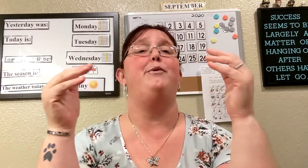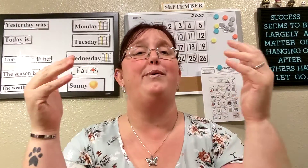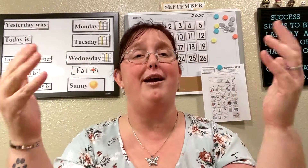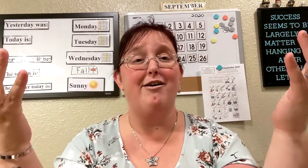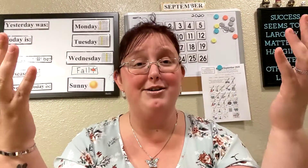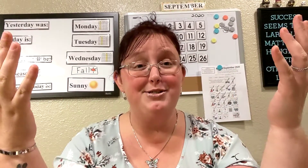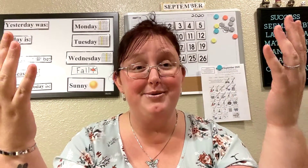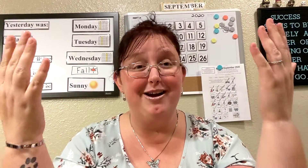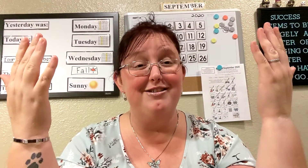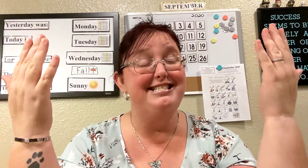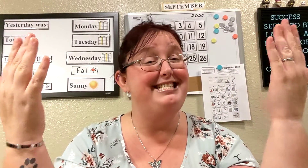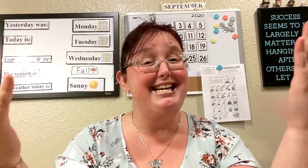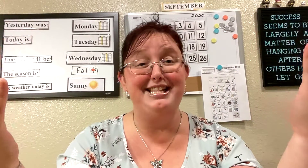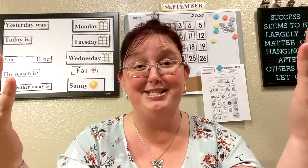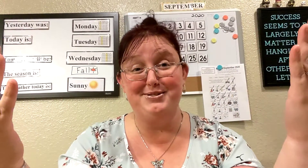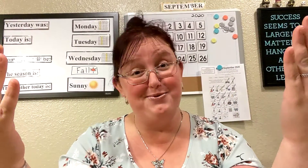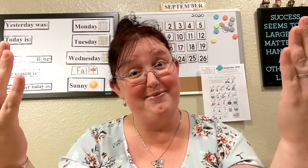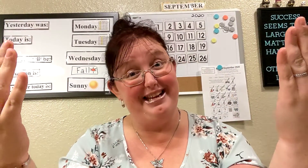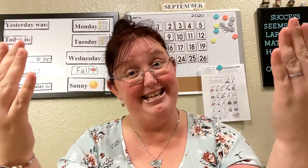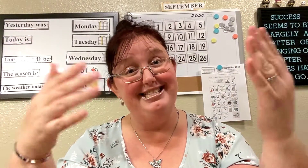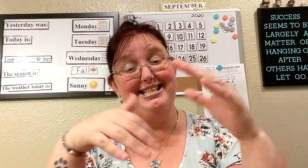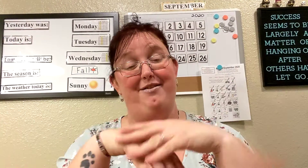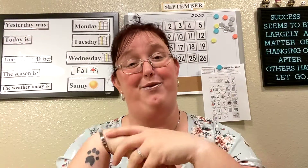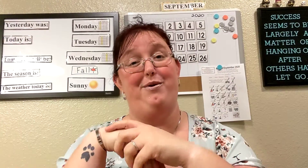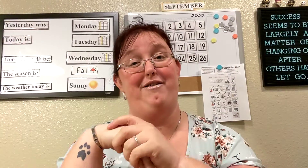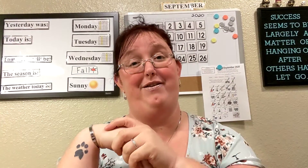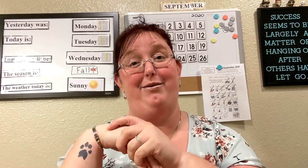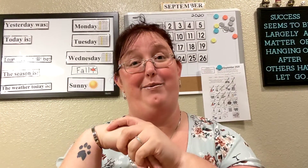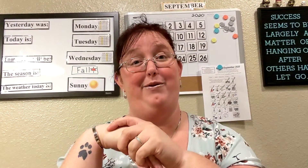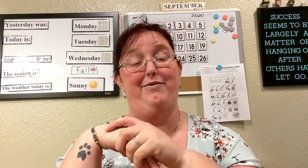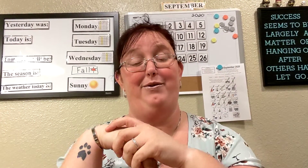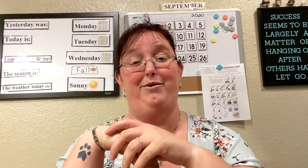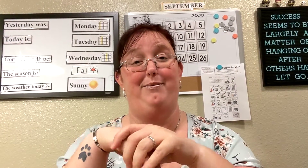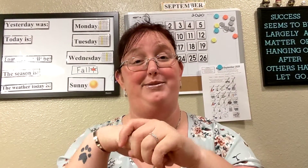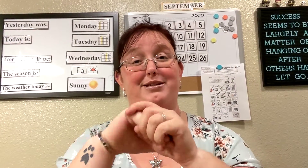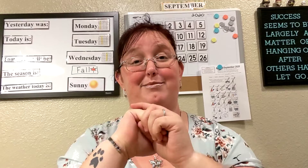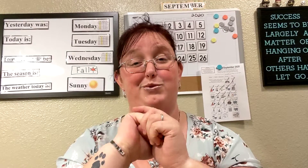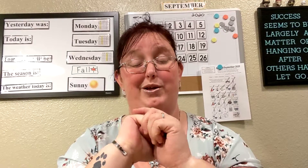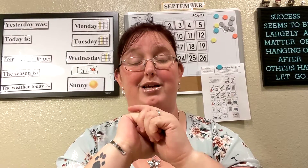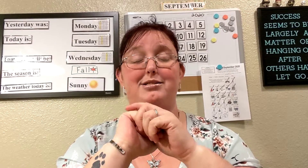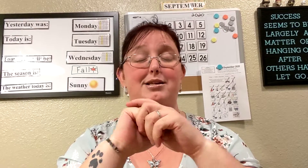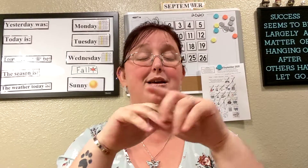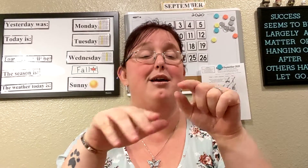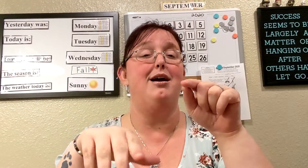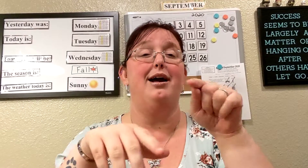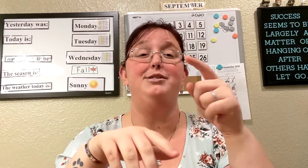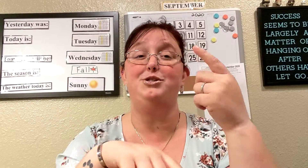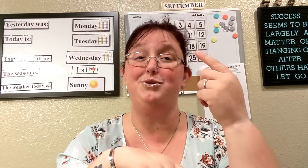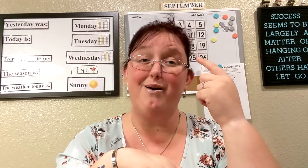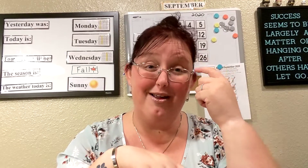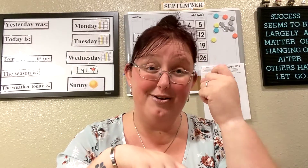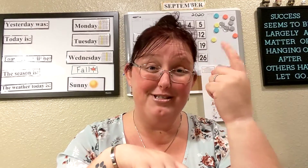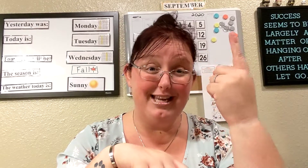we are doing our daily Zoom meetings if you are available, if you are able to come join us. I do